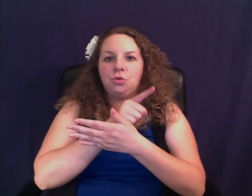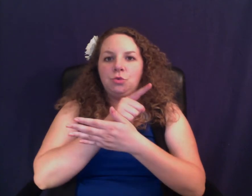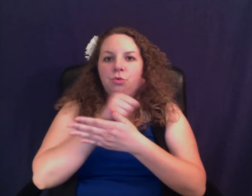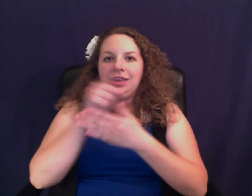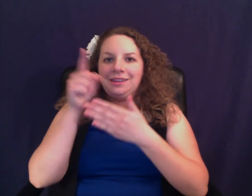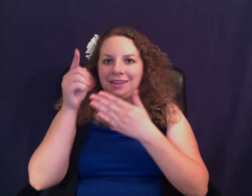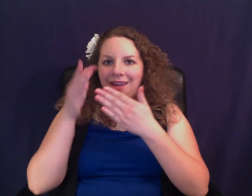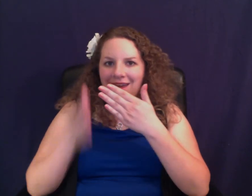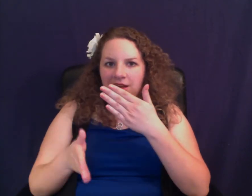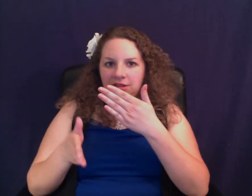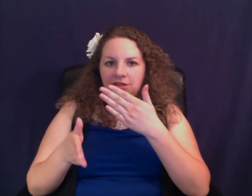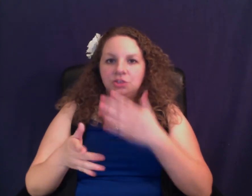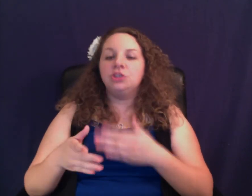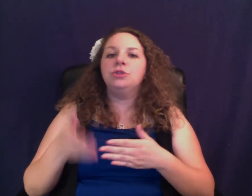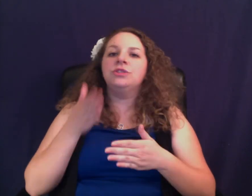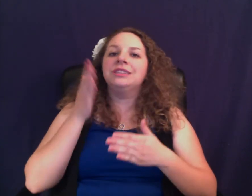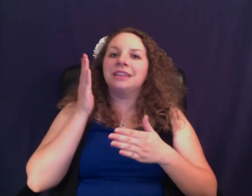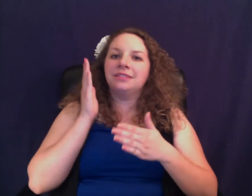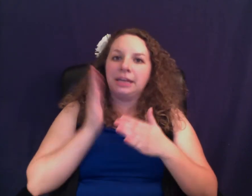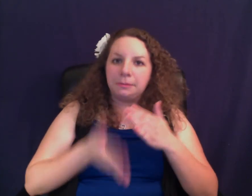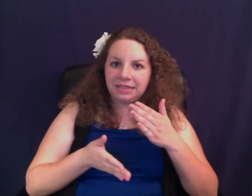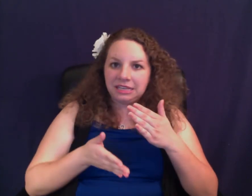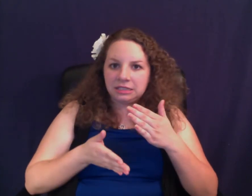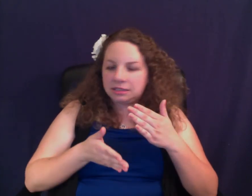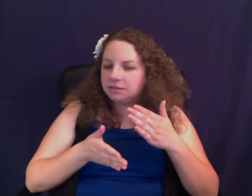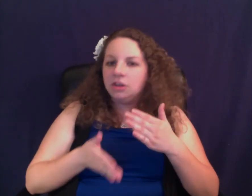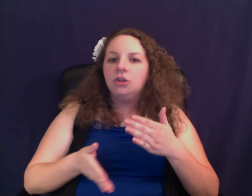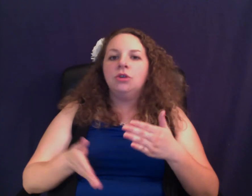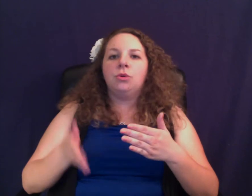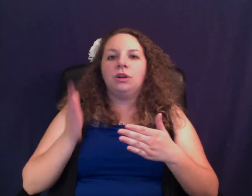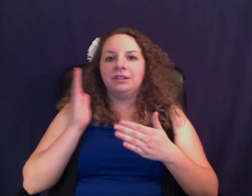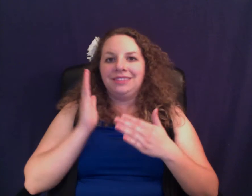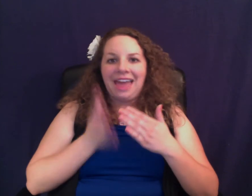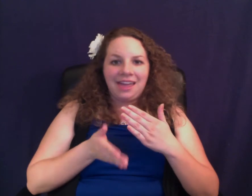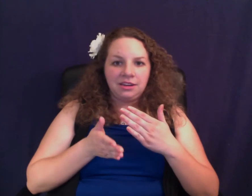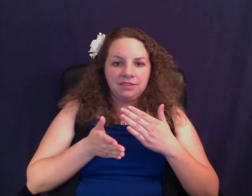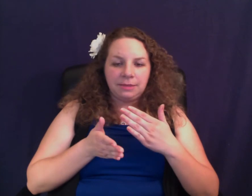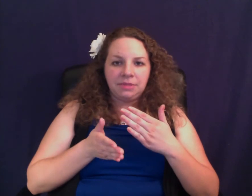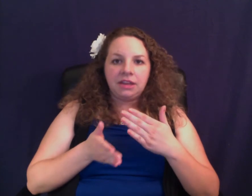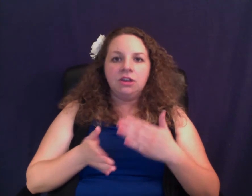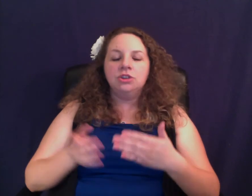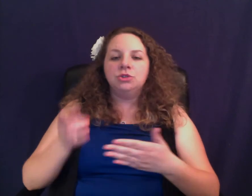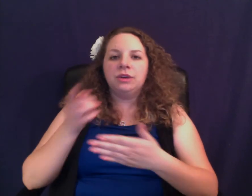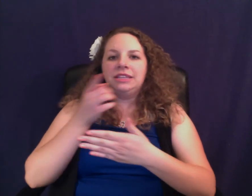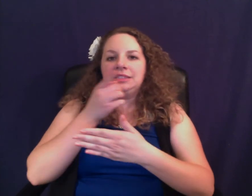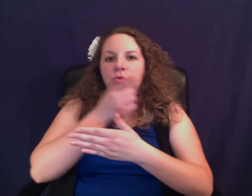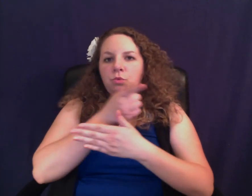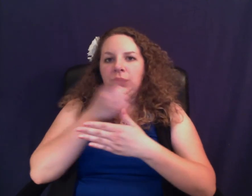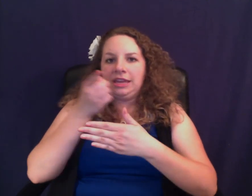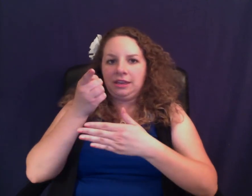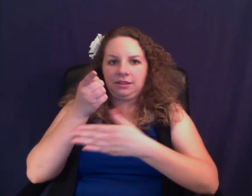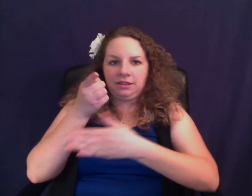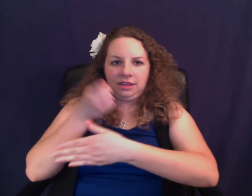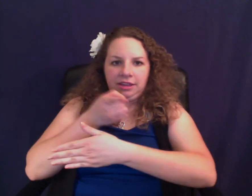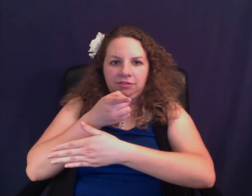weekend. So you learn the sign like complete or the end of something. So it's week. It like floats